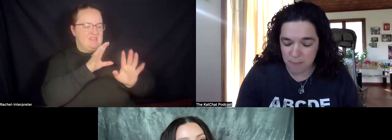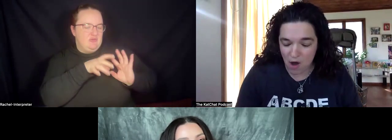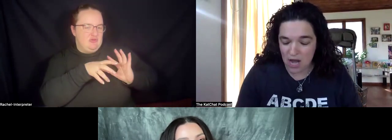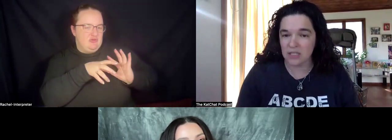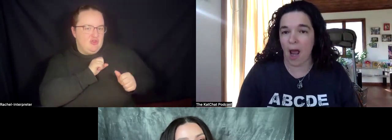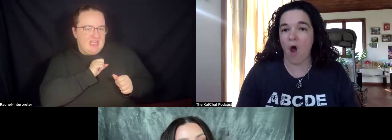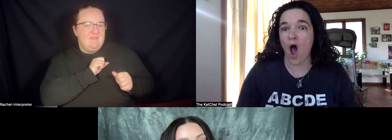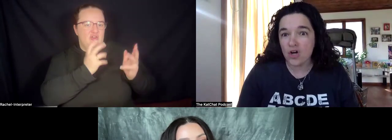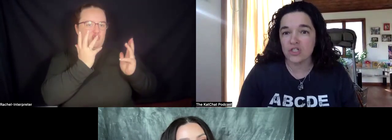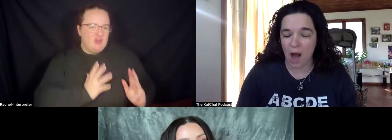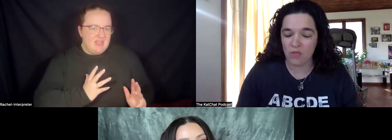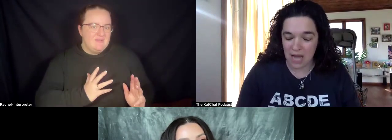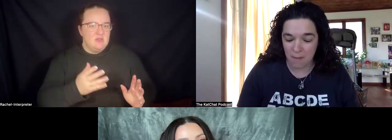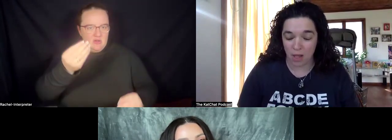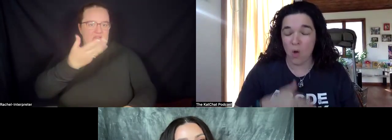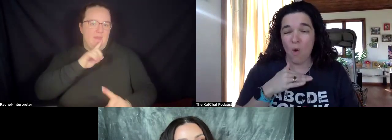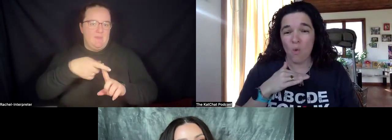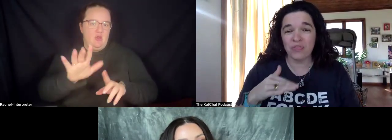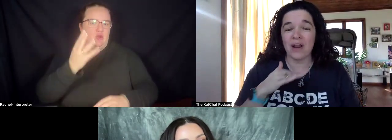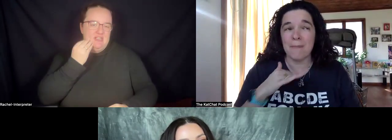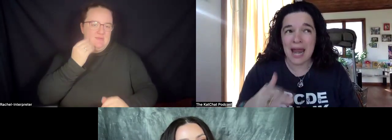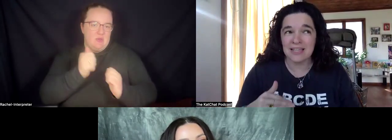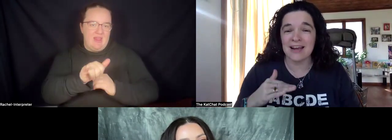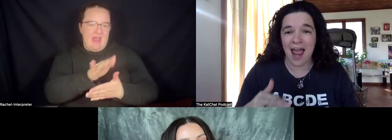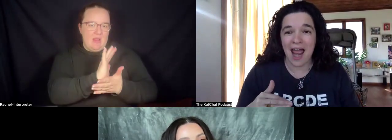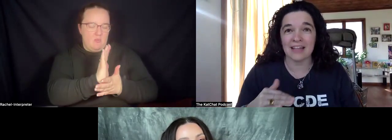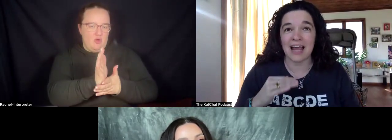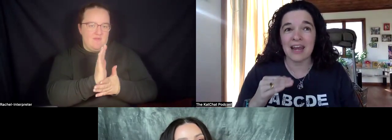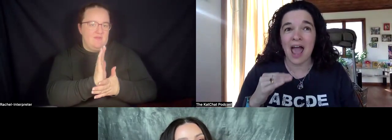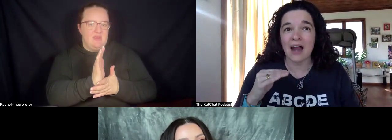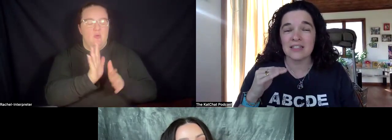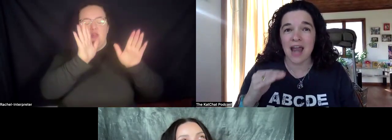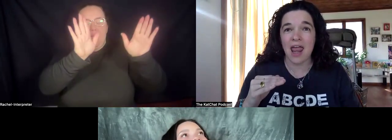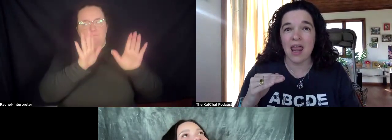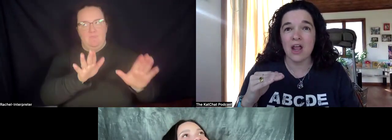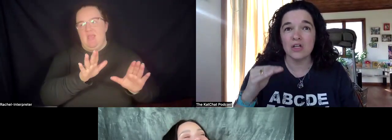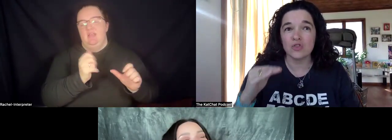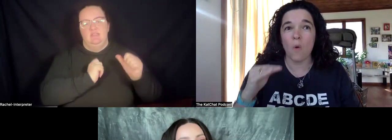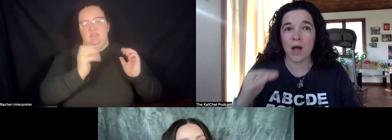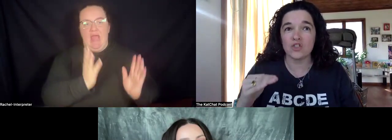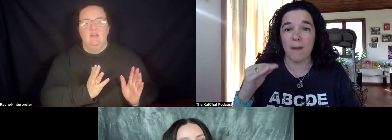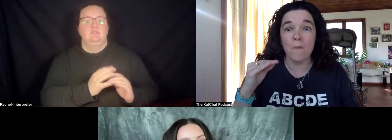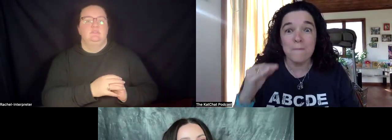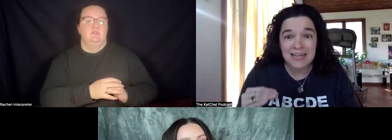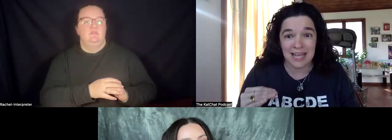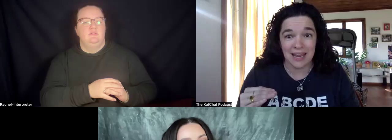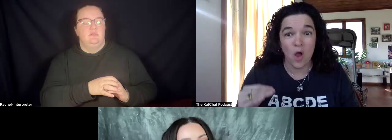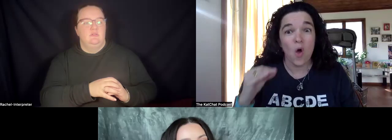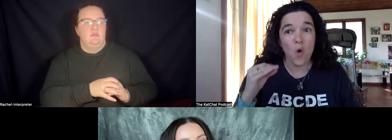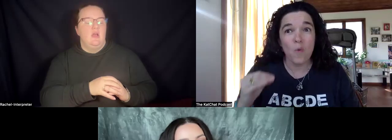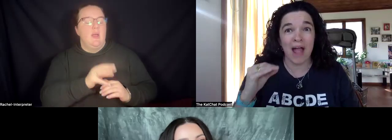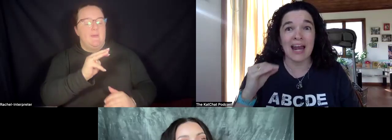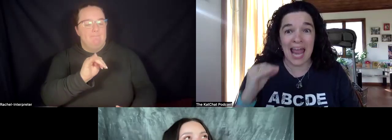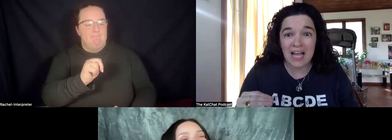about your experience about Host Around the Table with an amazing cast. I cannot say so much about